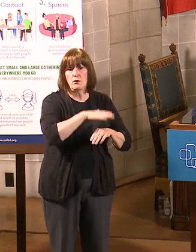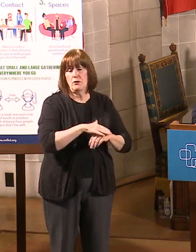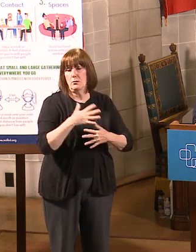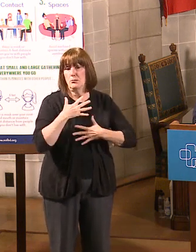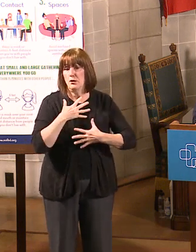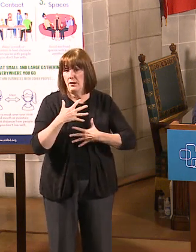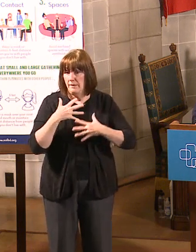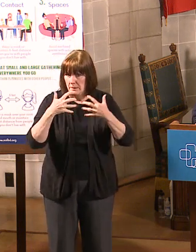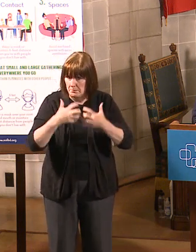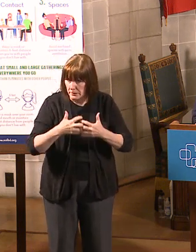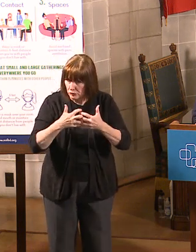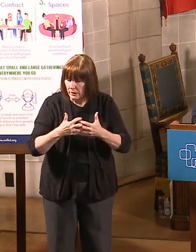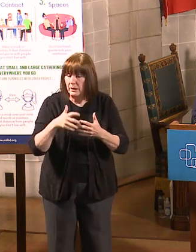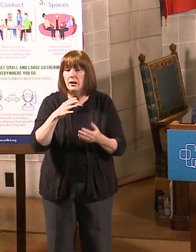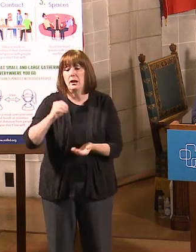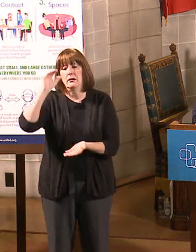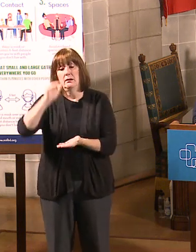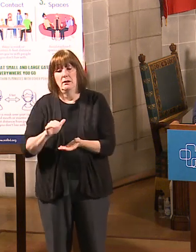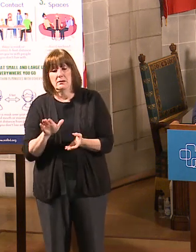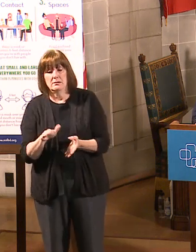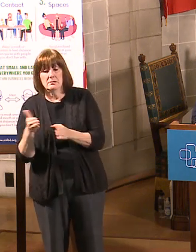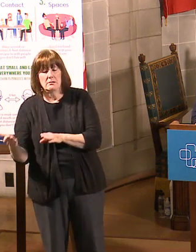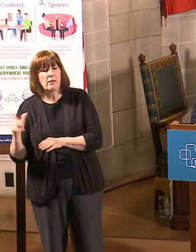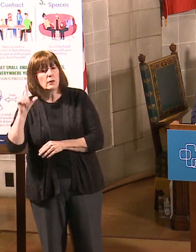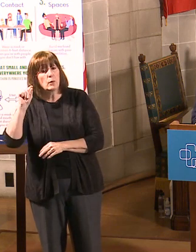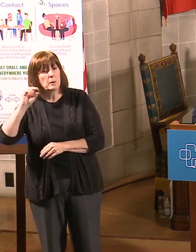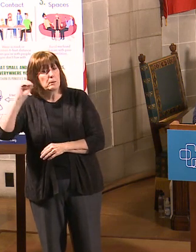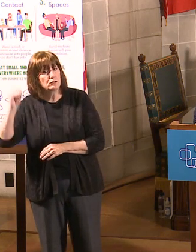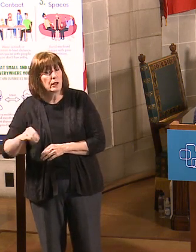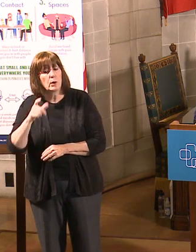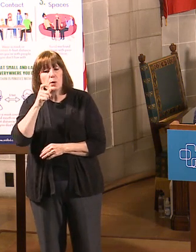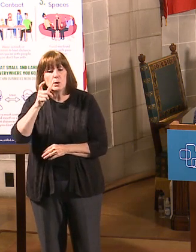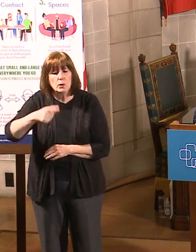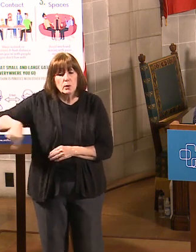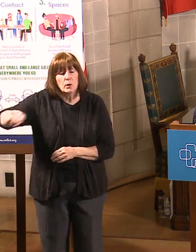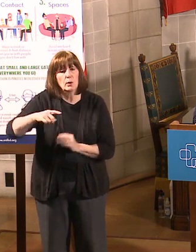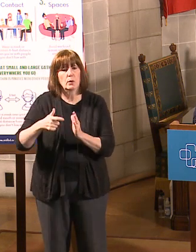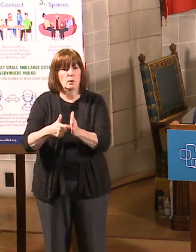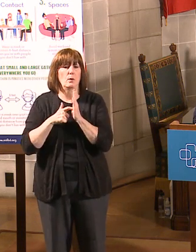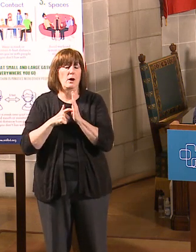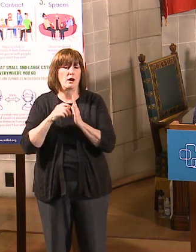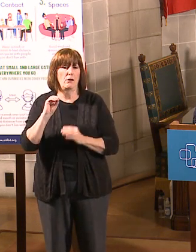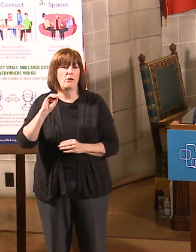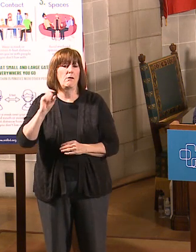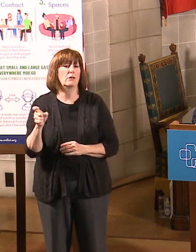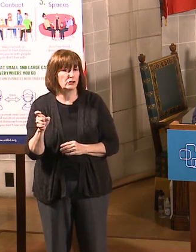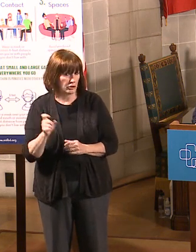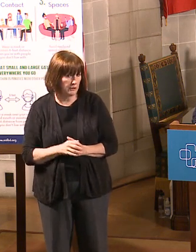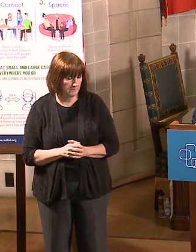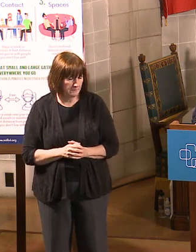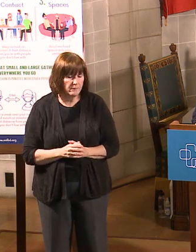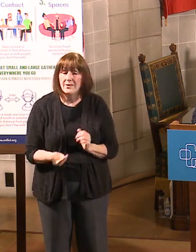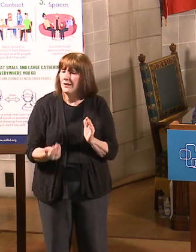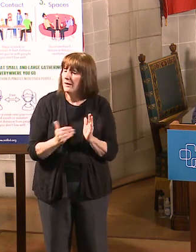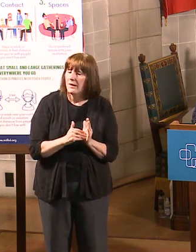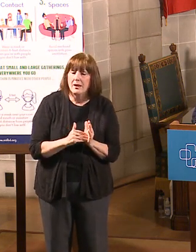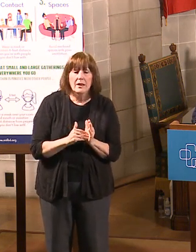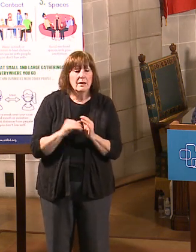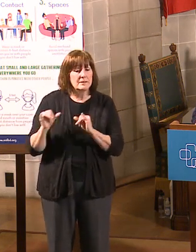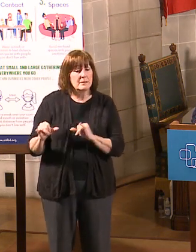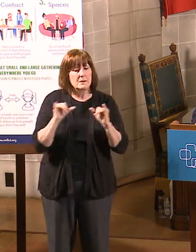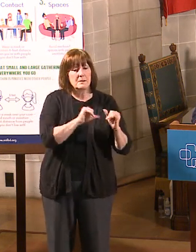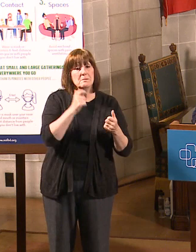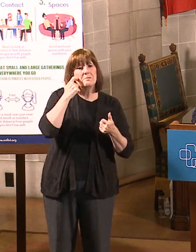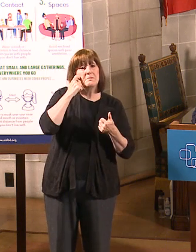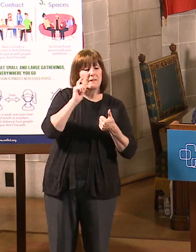ventilators and decreased mortality by 20% in patients that required oxygen. Again, just like